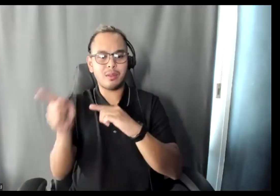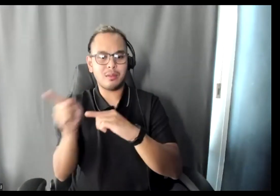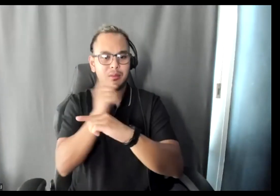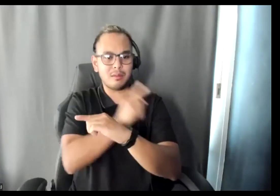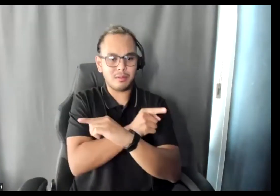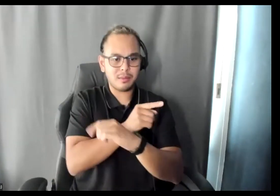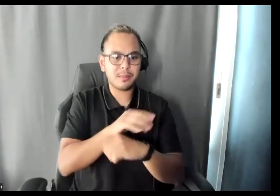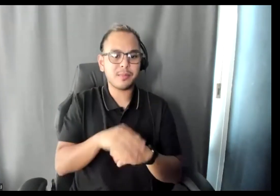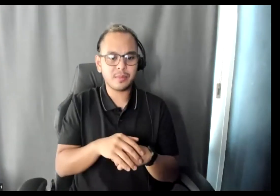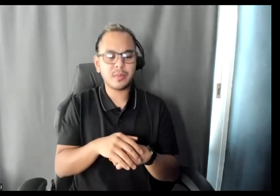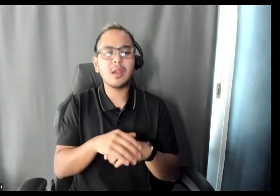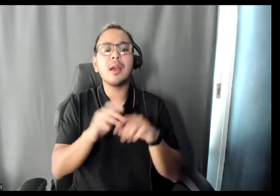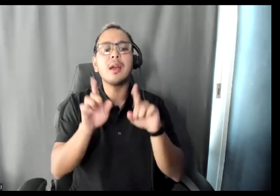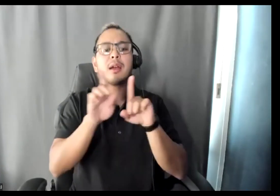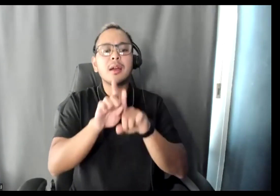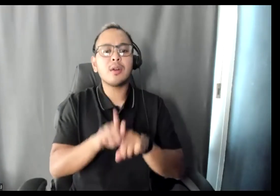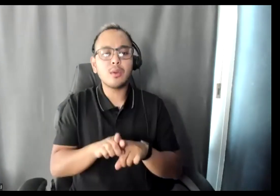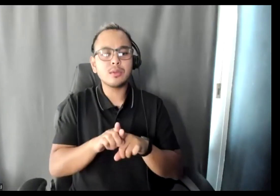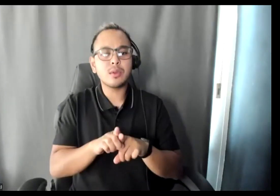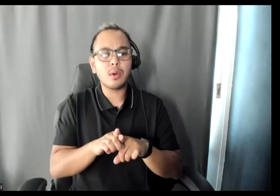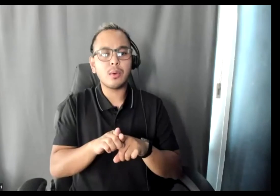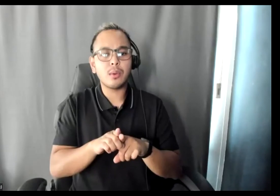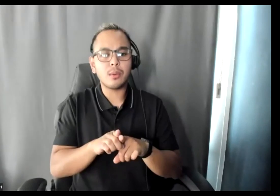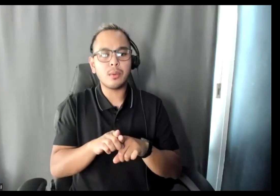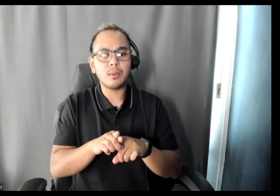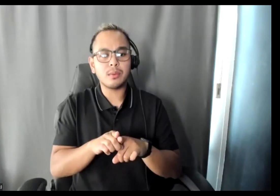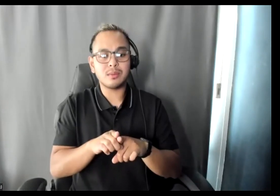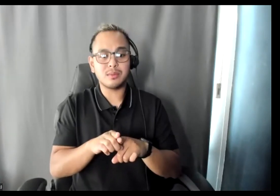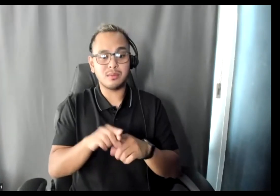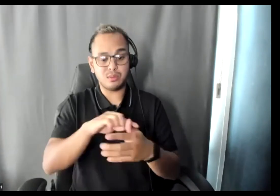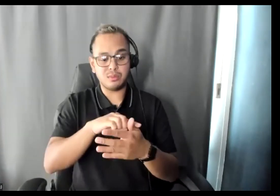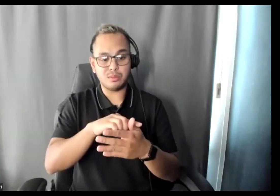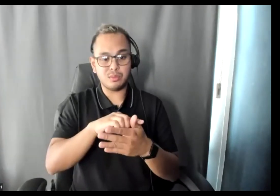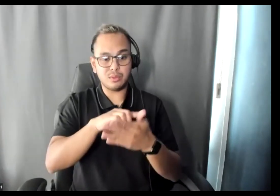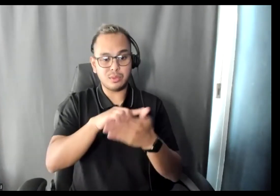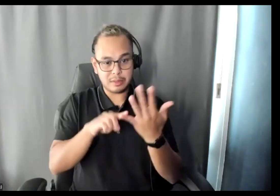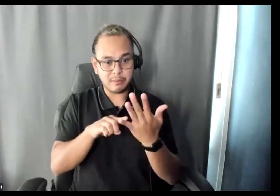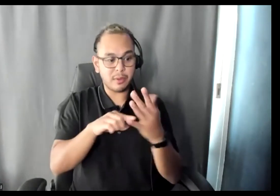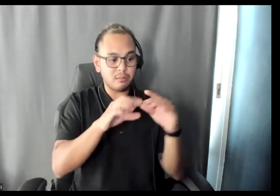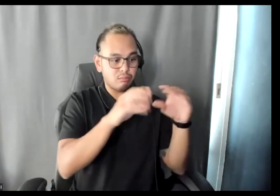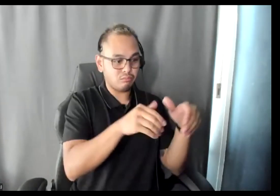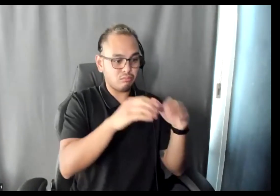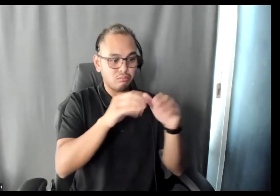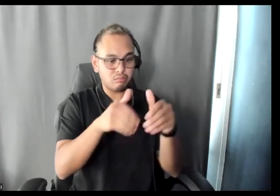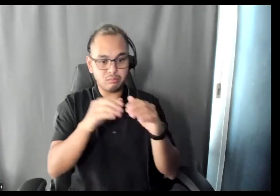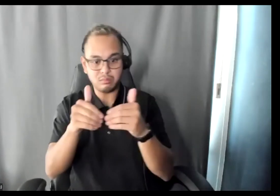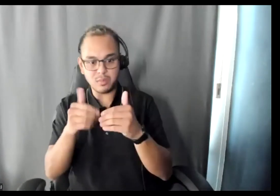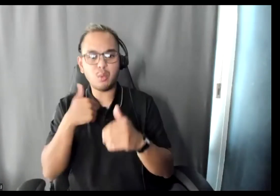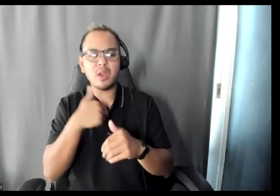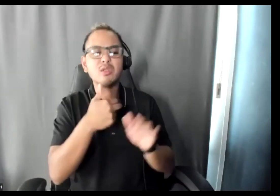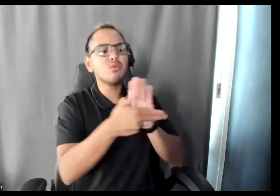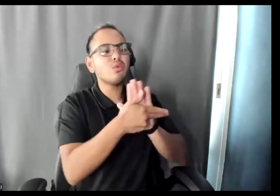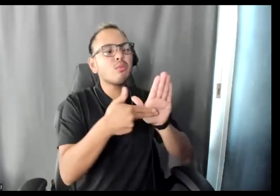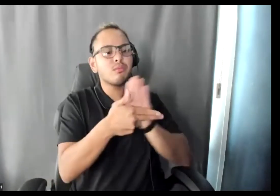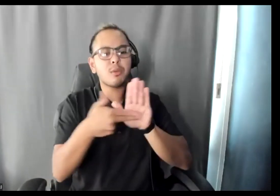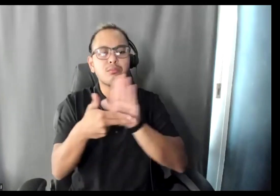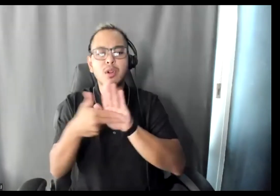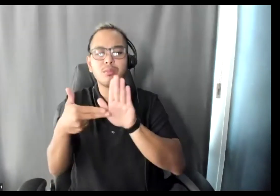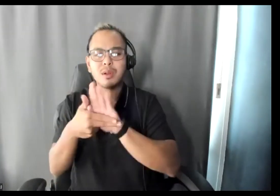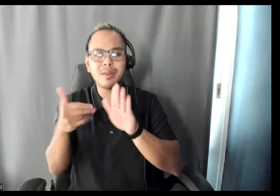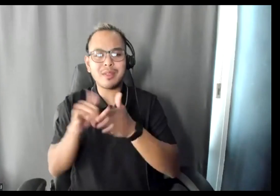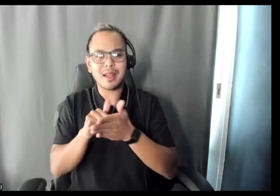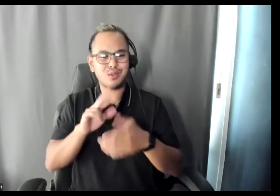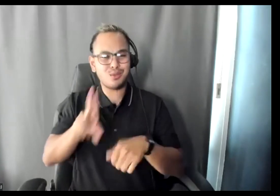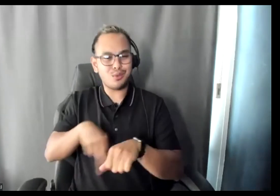the tiling of the different segments is normative in some respect. It normalizes people's viewpoints in that